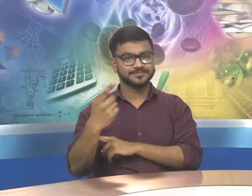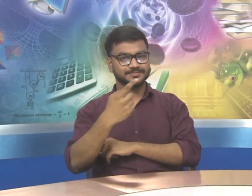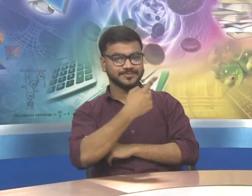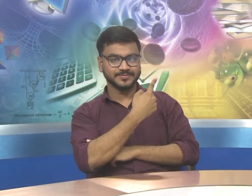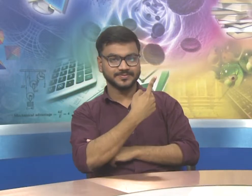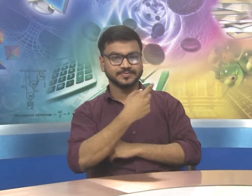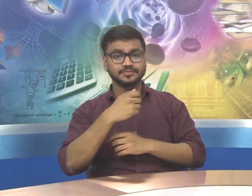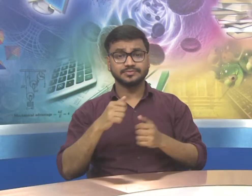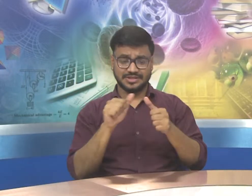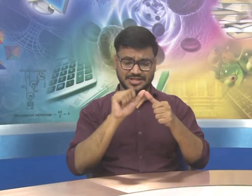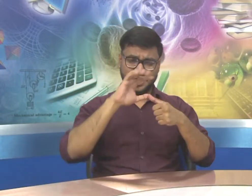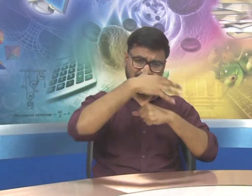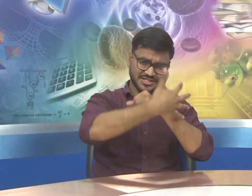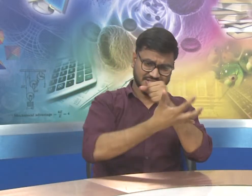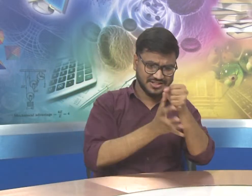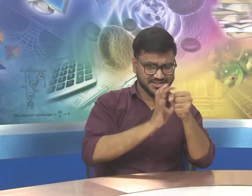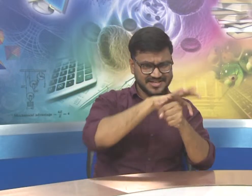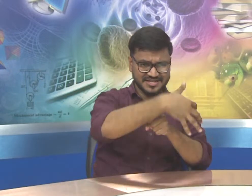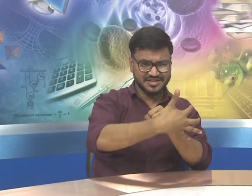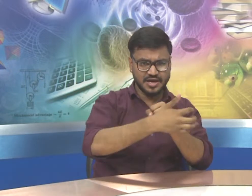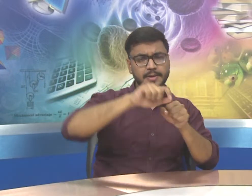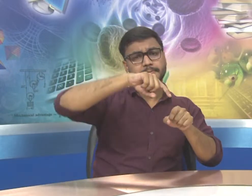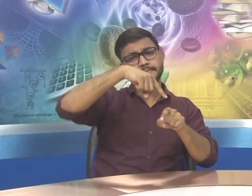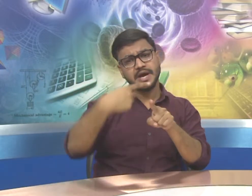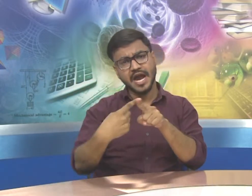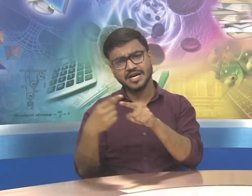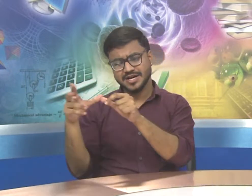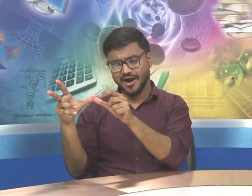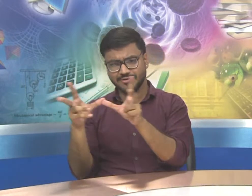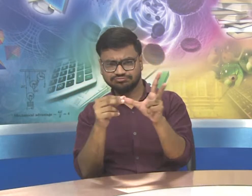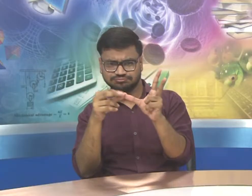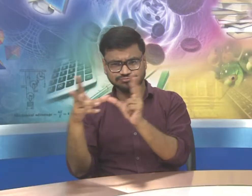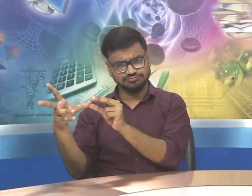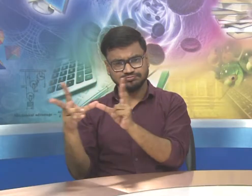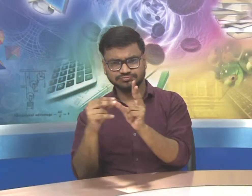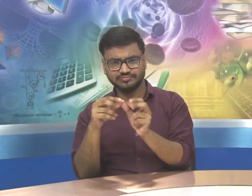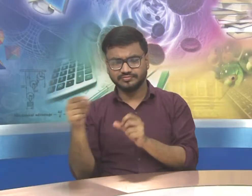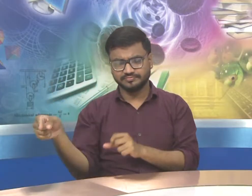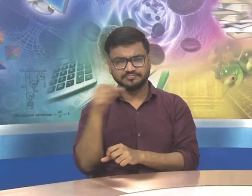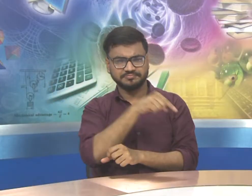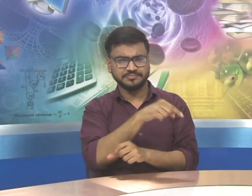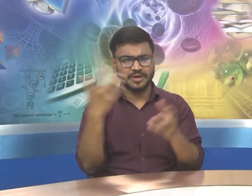Lesson number 3, Atoms and Molecules.